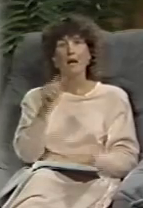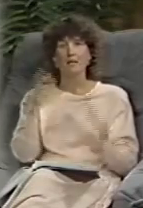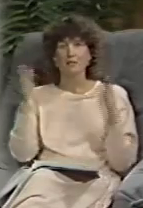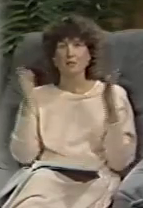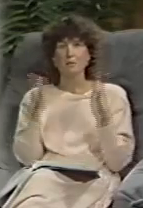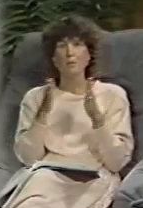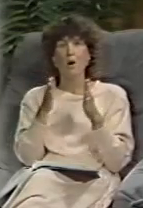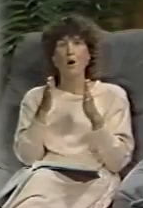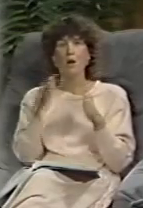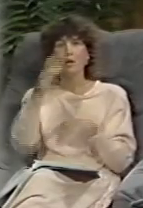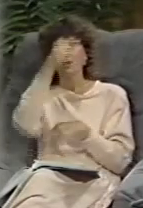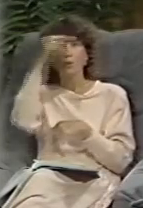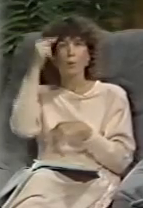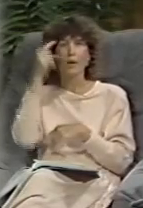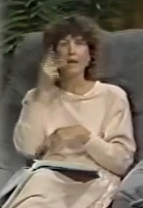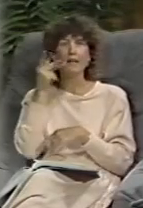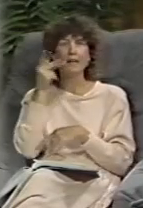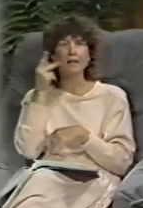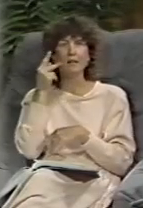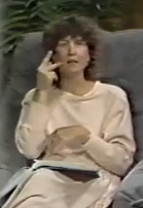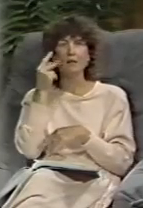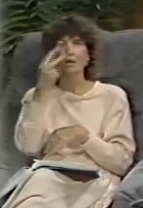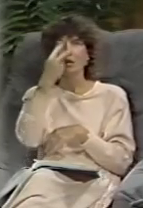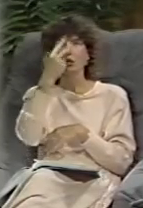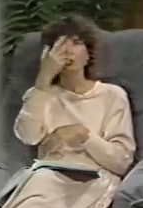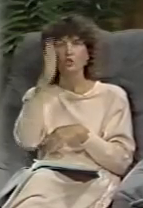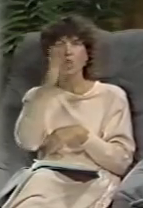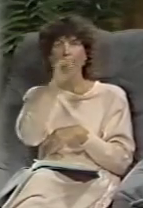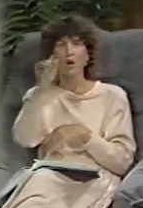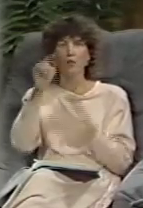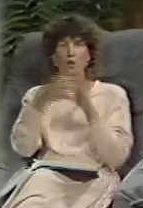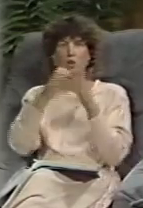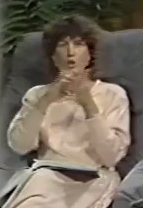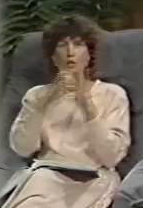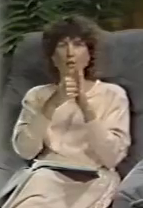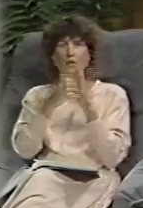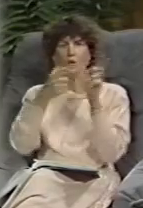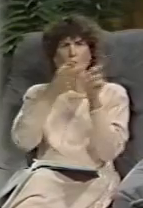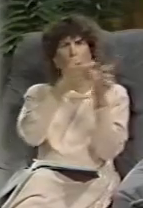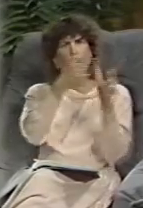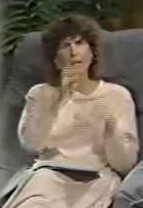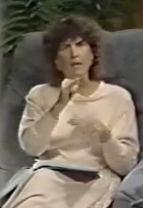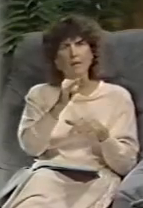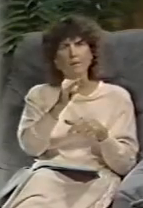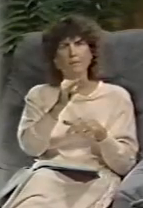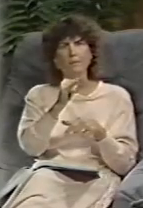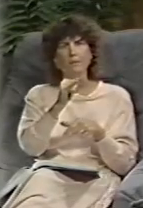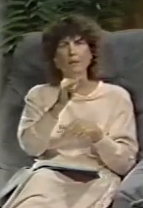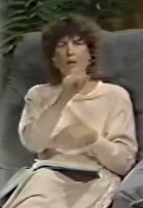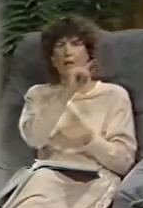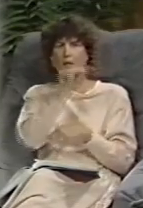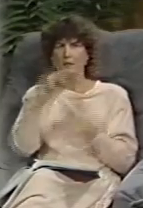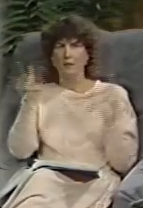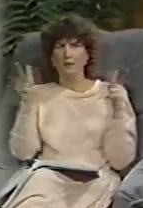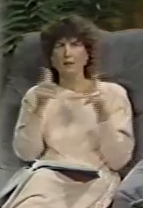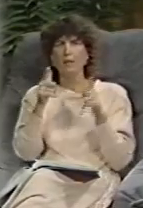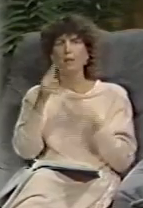A small gray kitten saw the cookie running. The